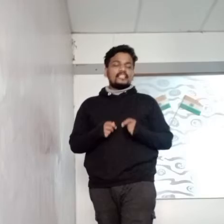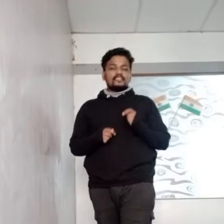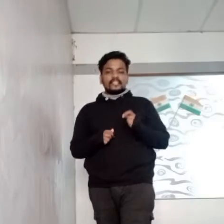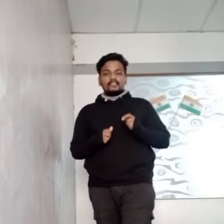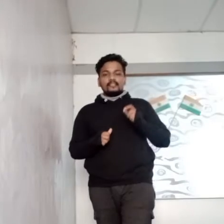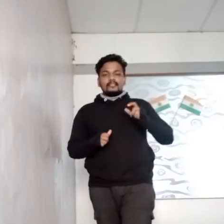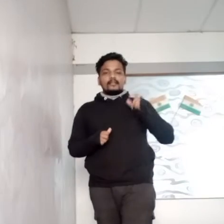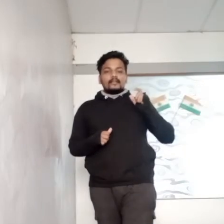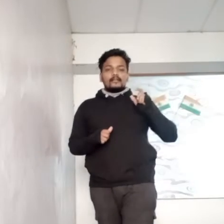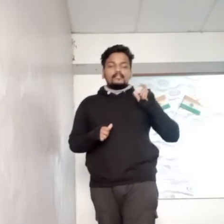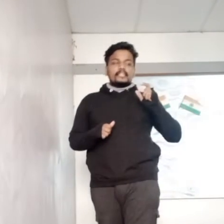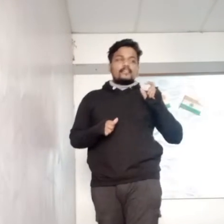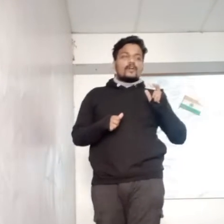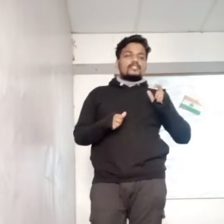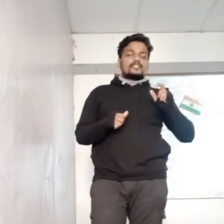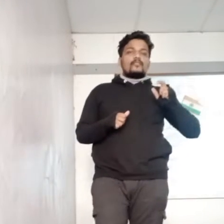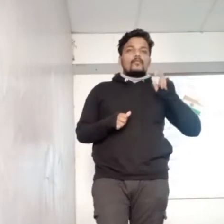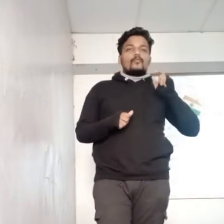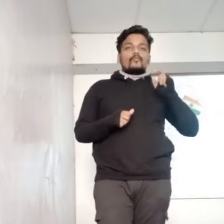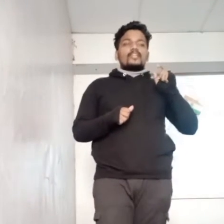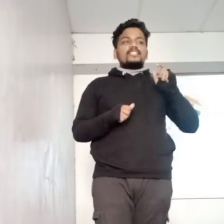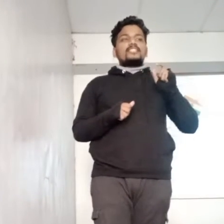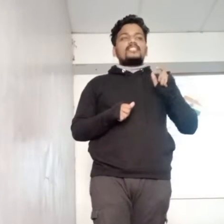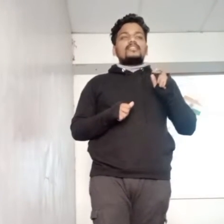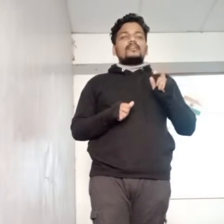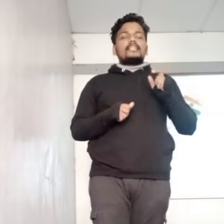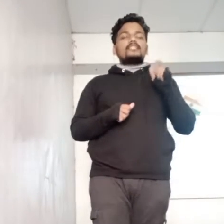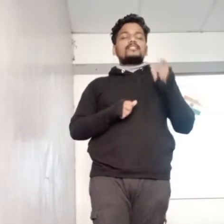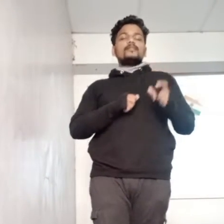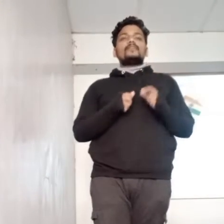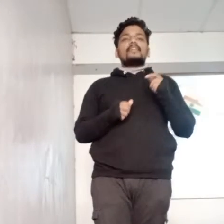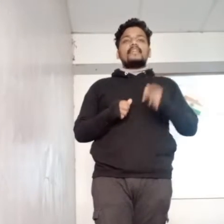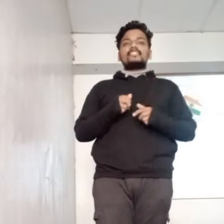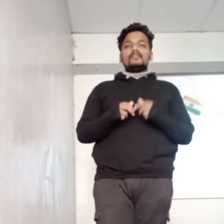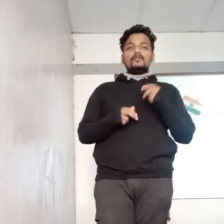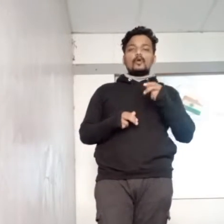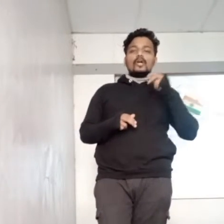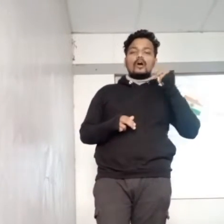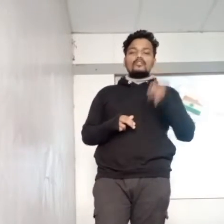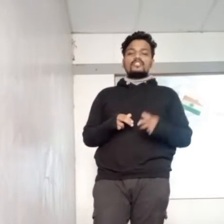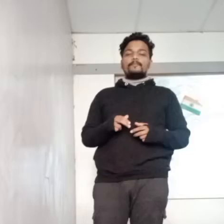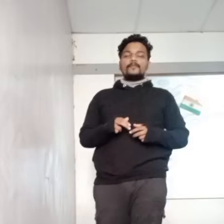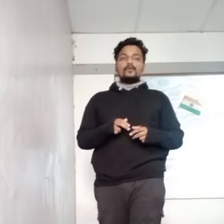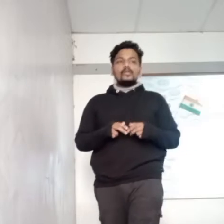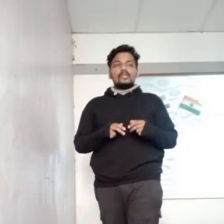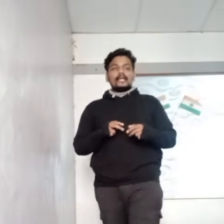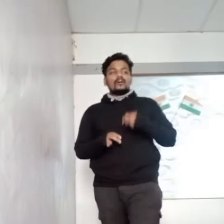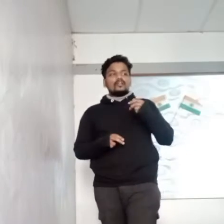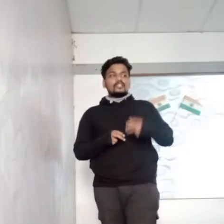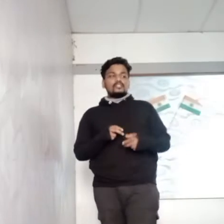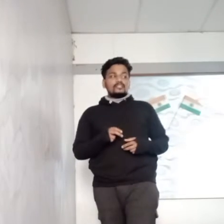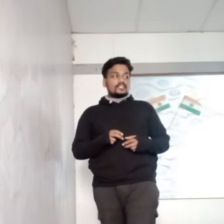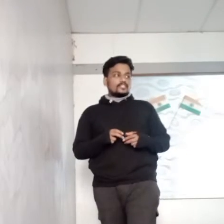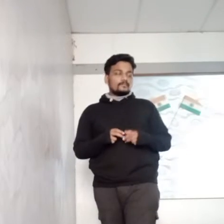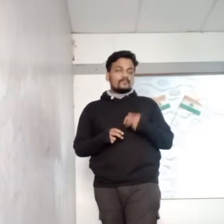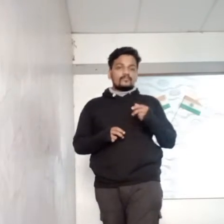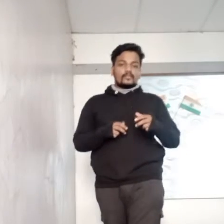thread, there was work is done. There is some creating some load on CPU and other the system which